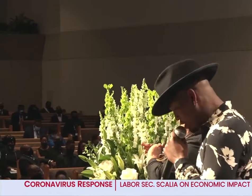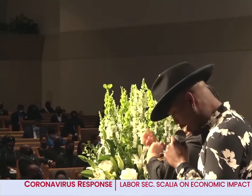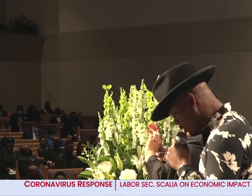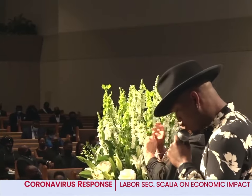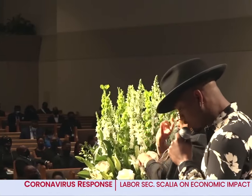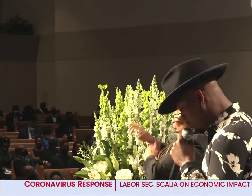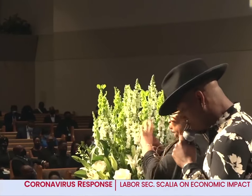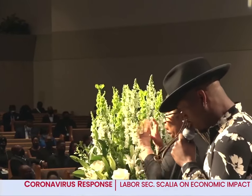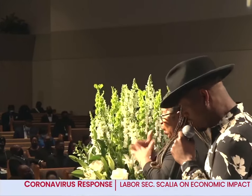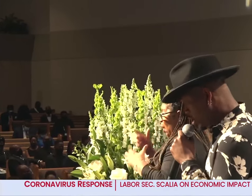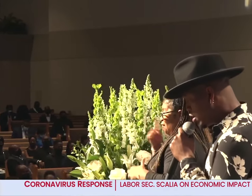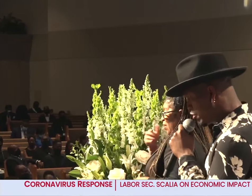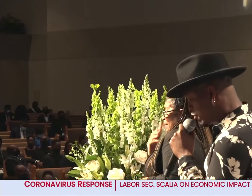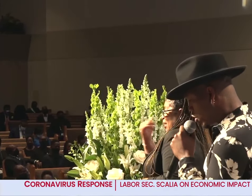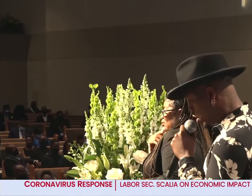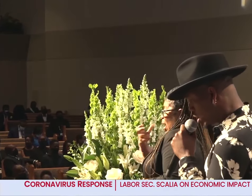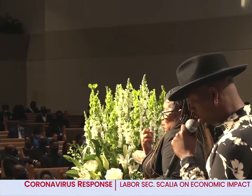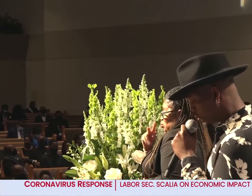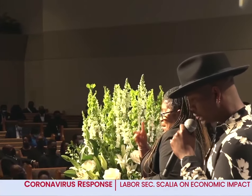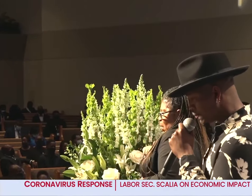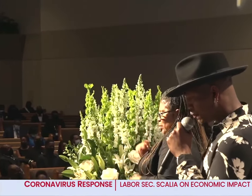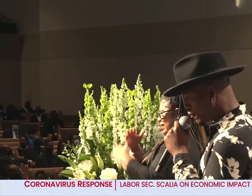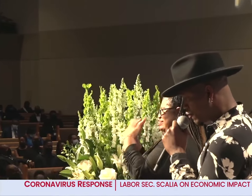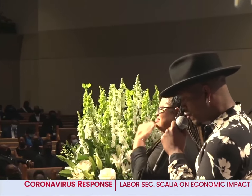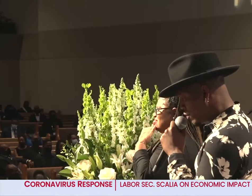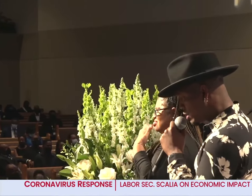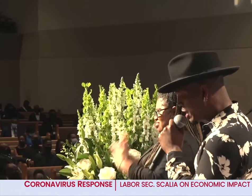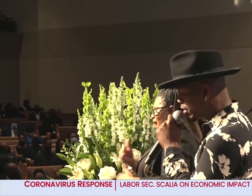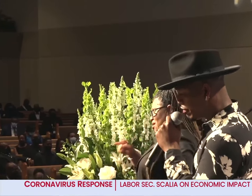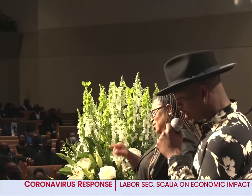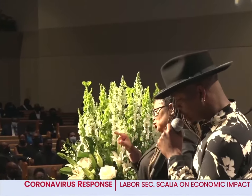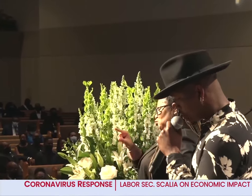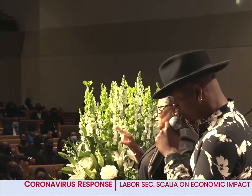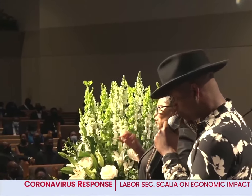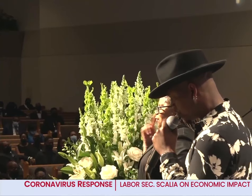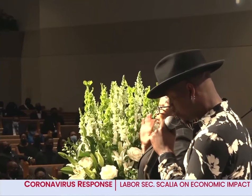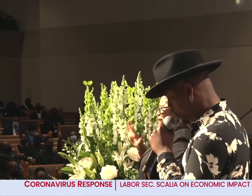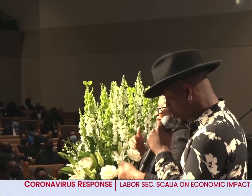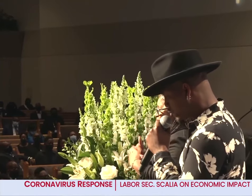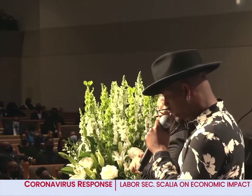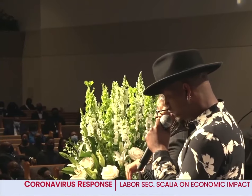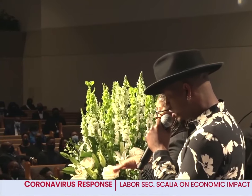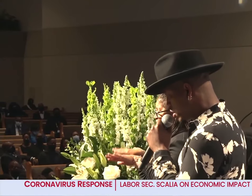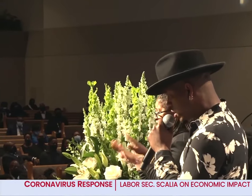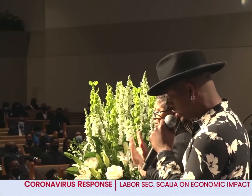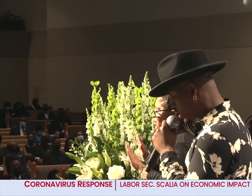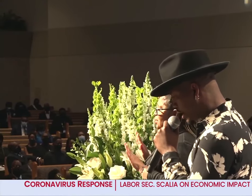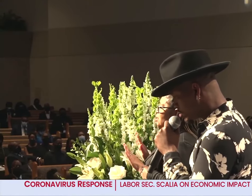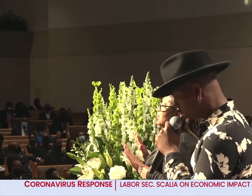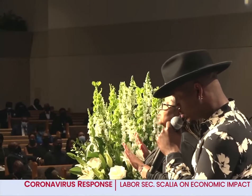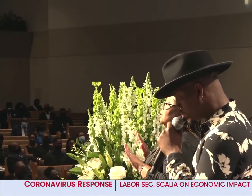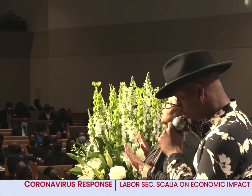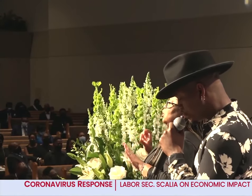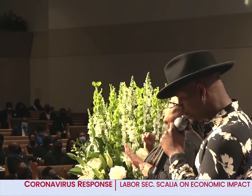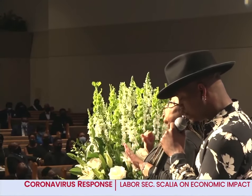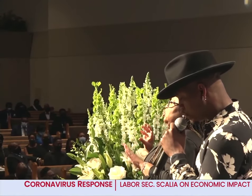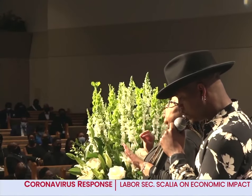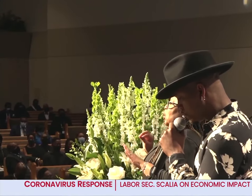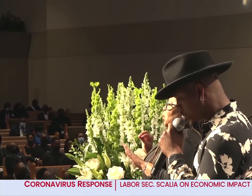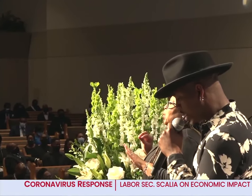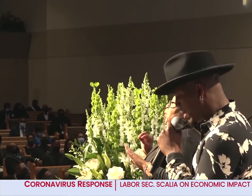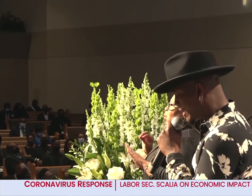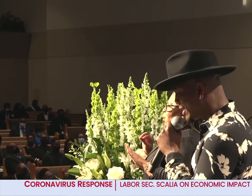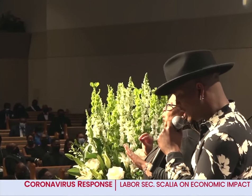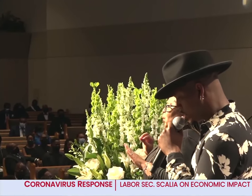I just want to personally thank George Floyd for his sacrifice so that